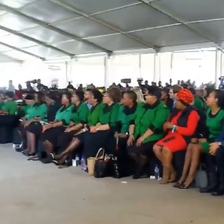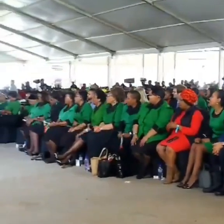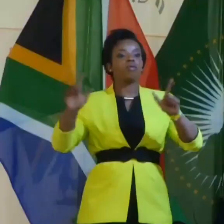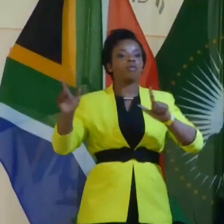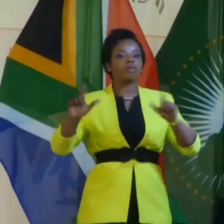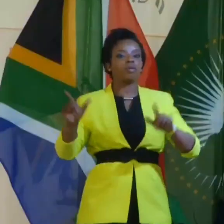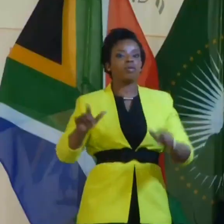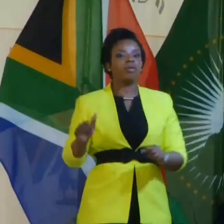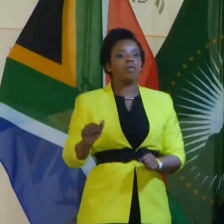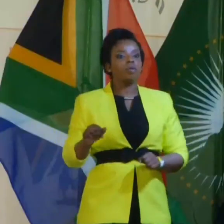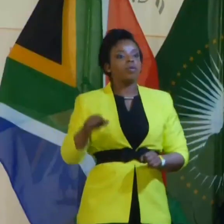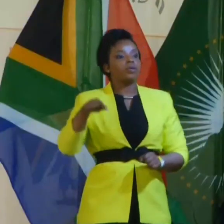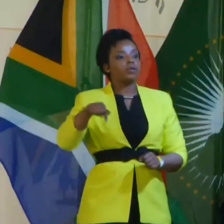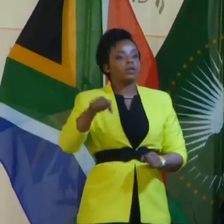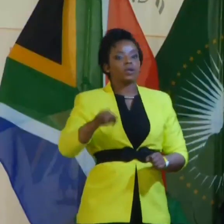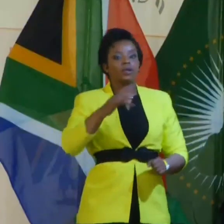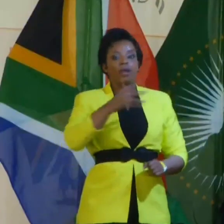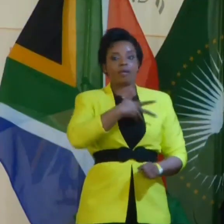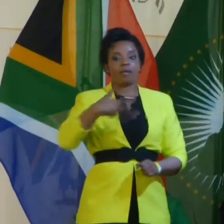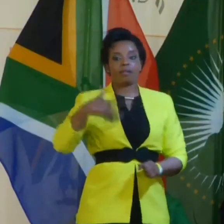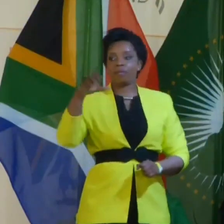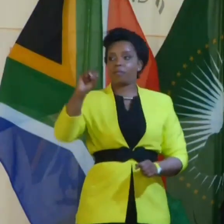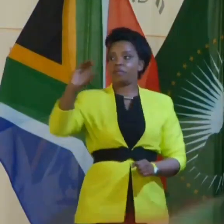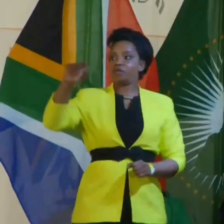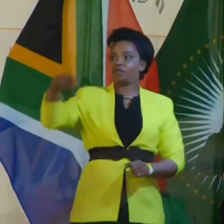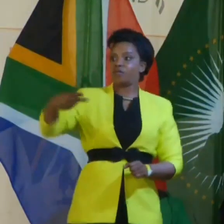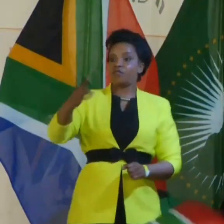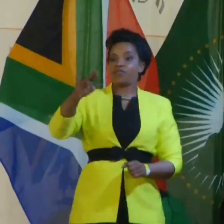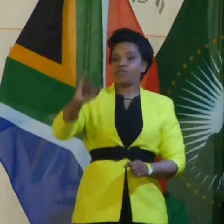Oi, Auntie Sophie Tipraine.